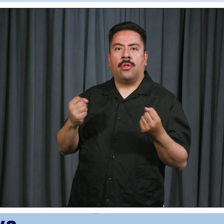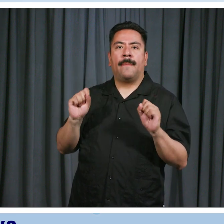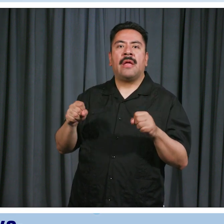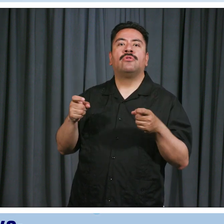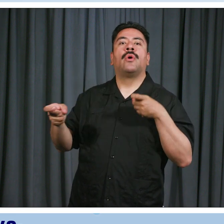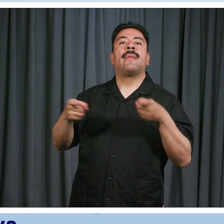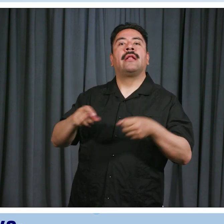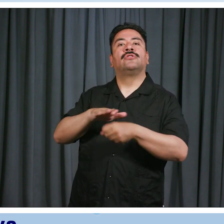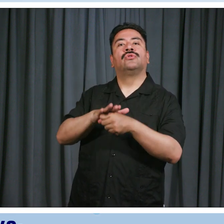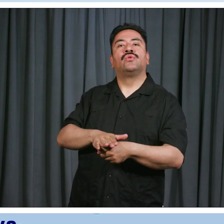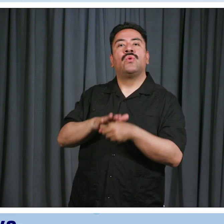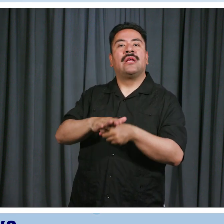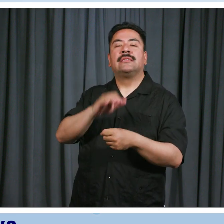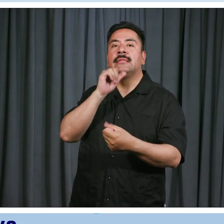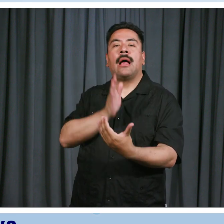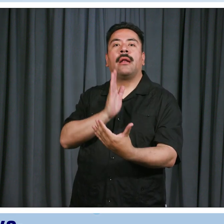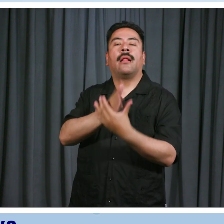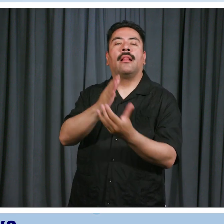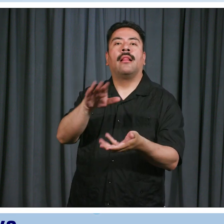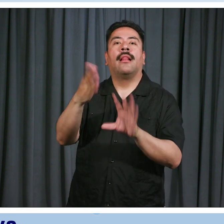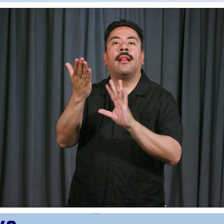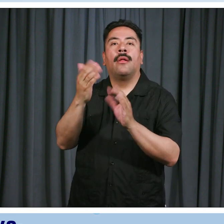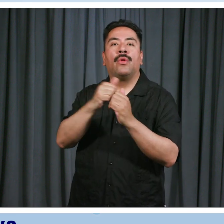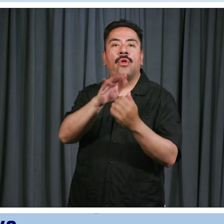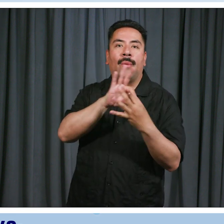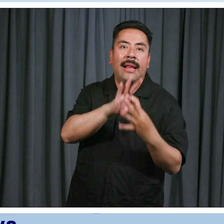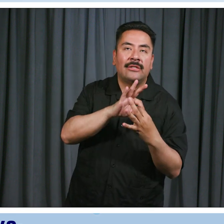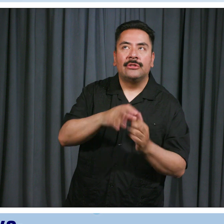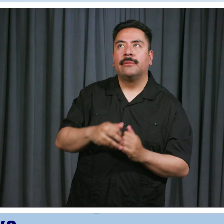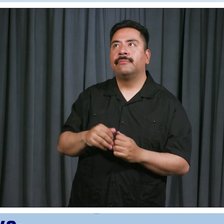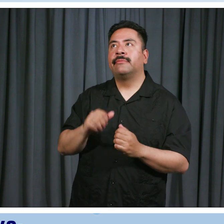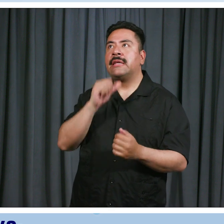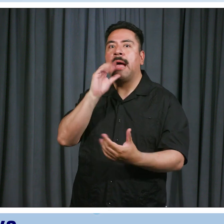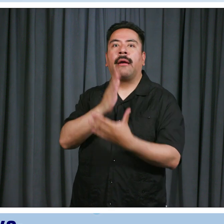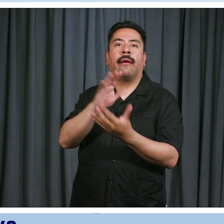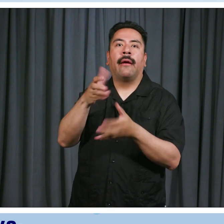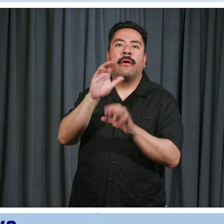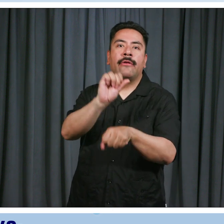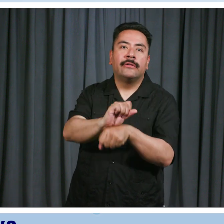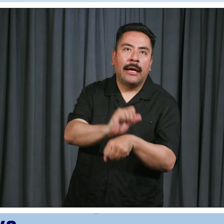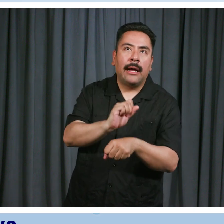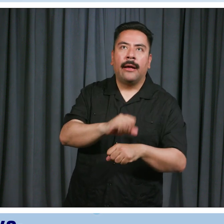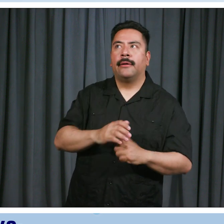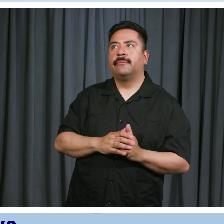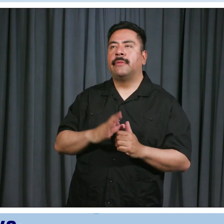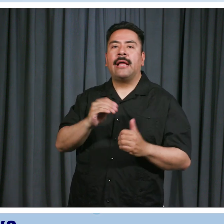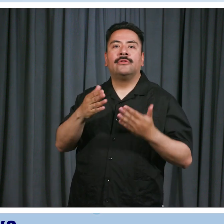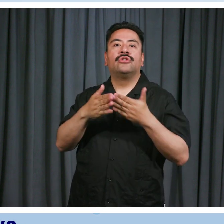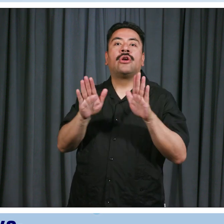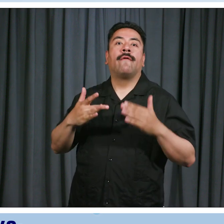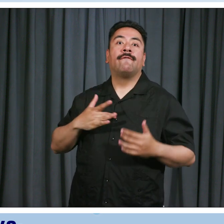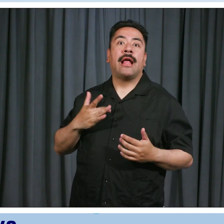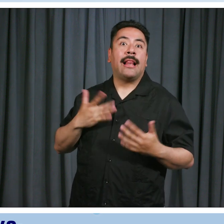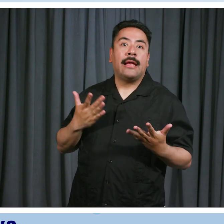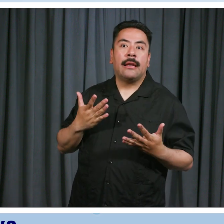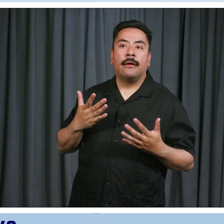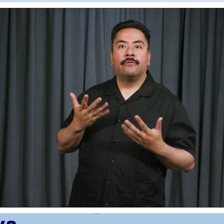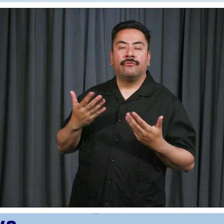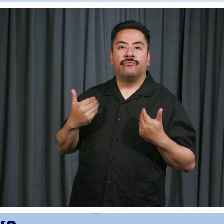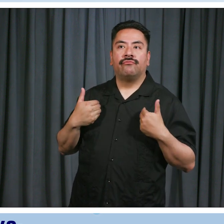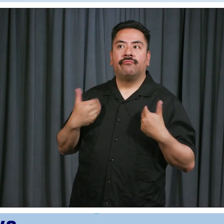that stress in a way that doesn't interfere in relationships, your job, and your general feeling of